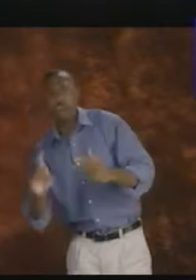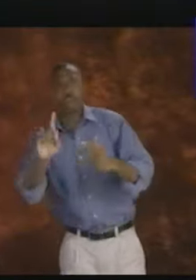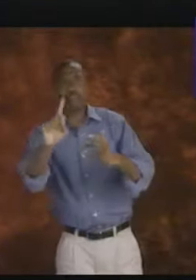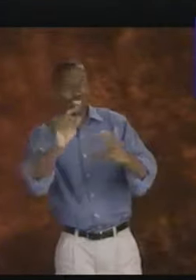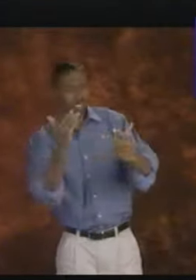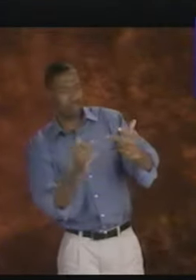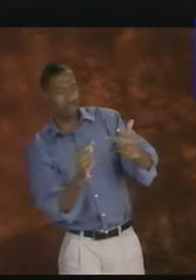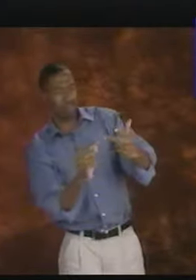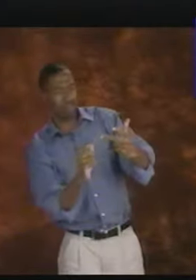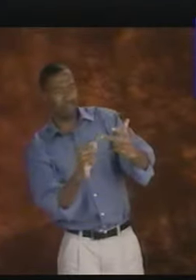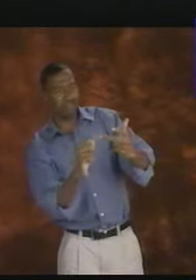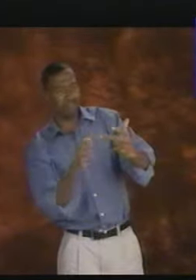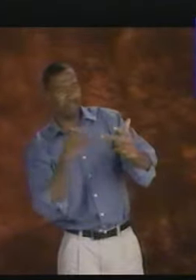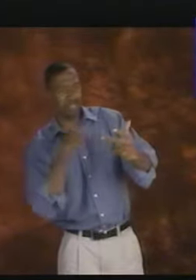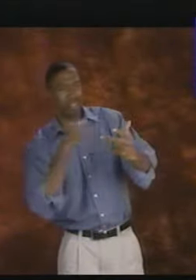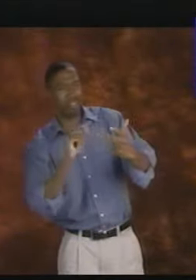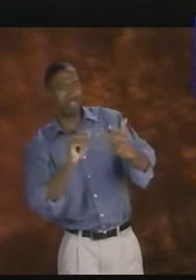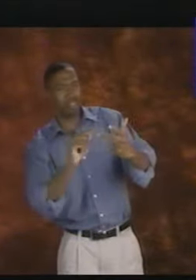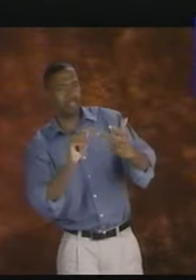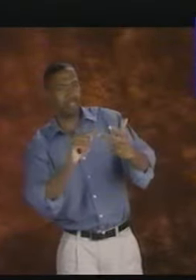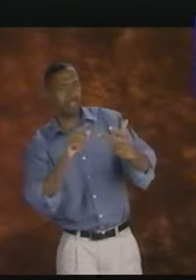I think I had one more example I wanted to tell you about.